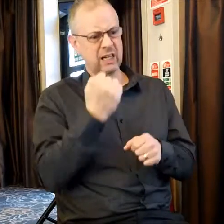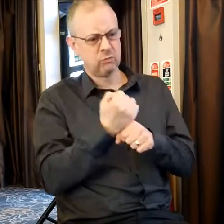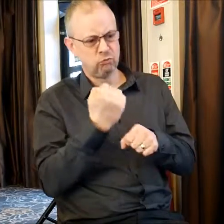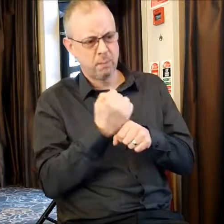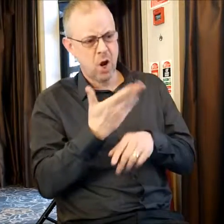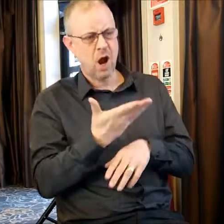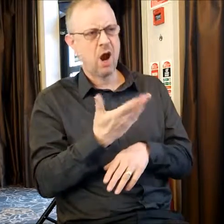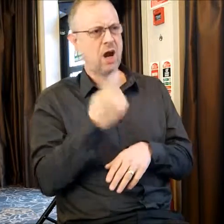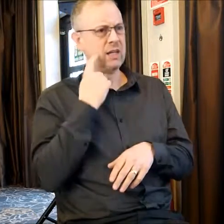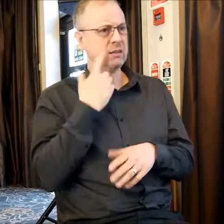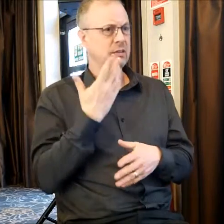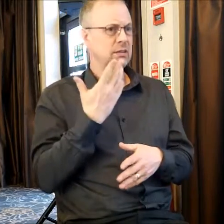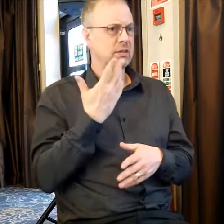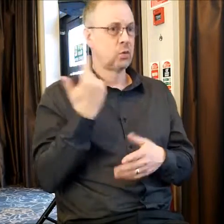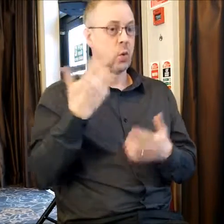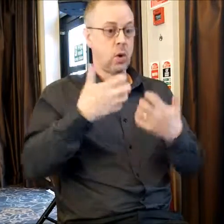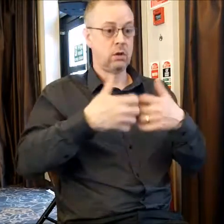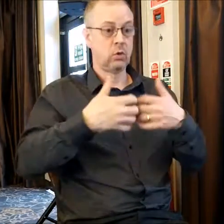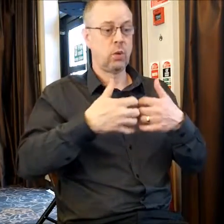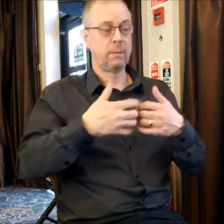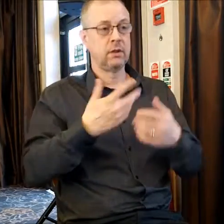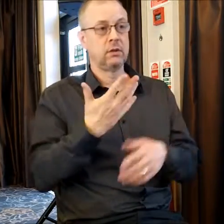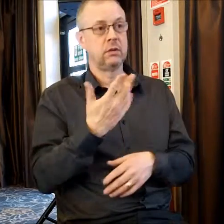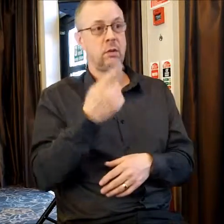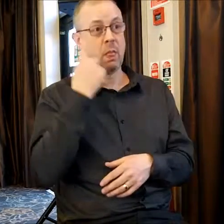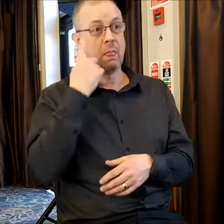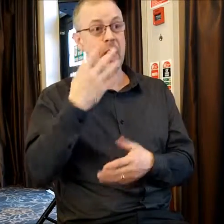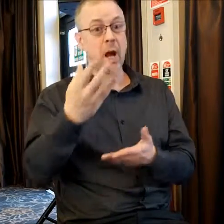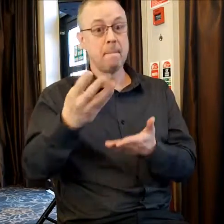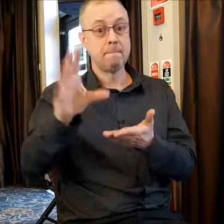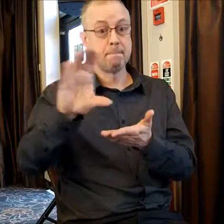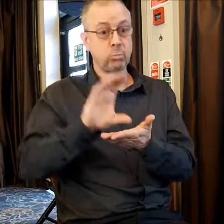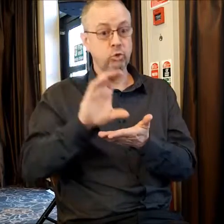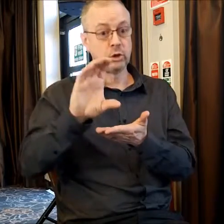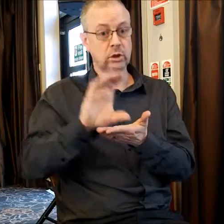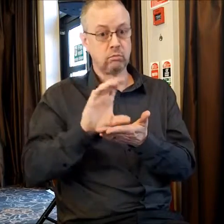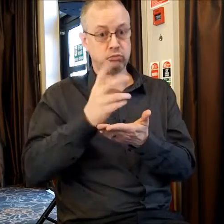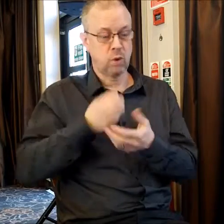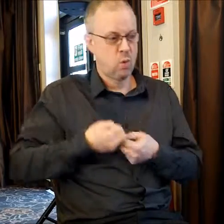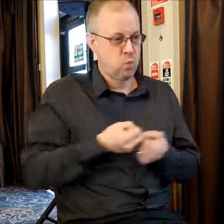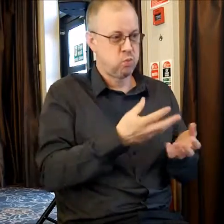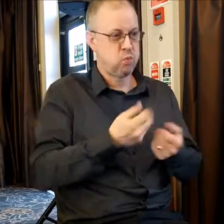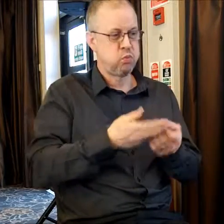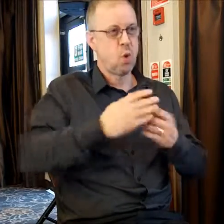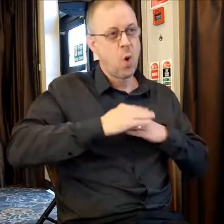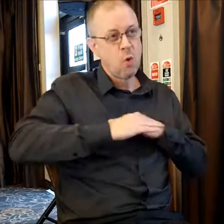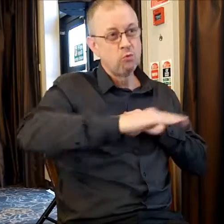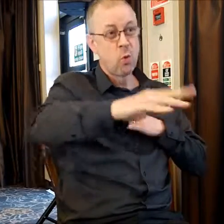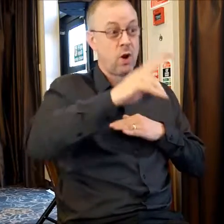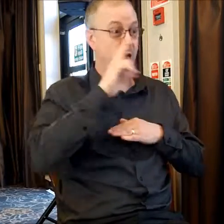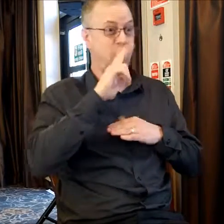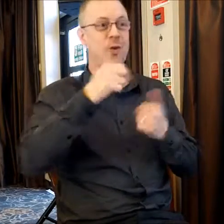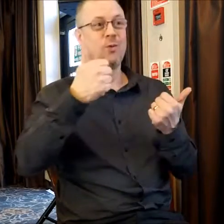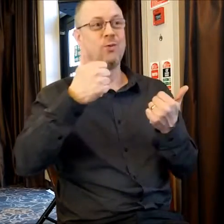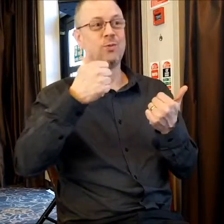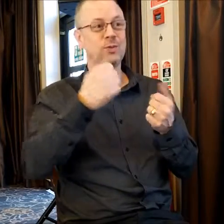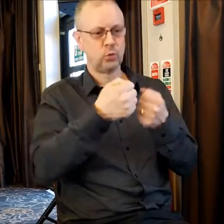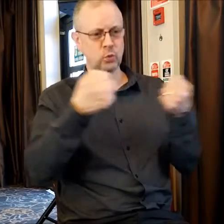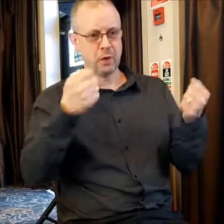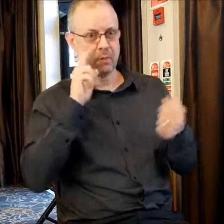impressive when people get a huge budget and they start spending millions here, there and everywhere. It may look good for the press, but you know,